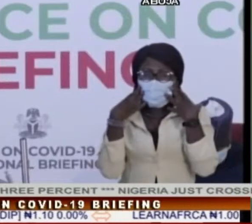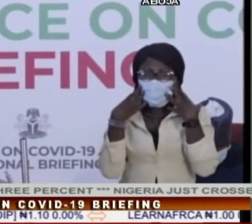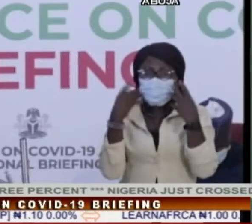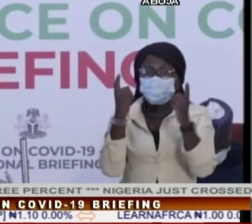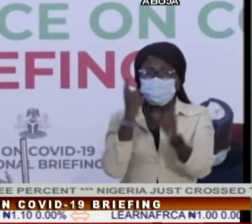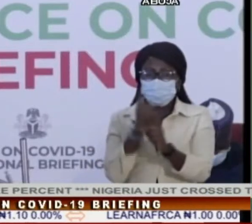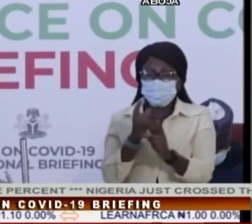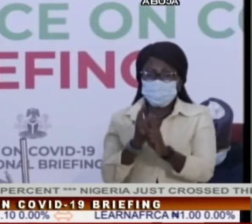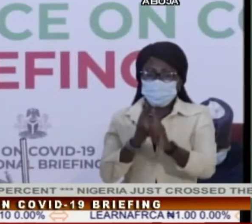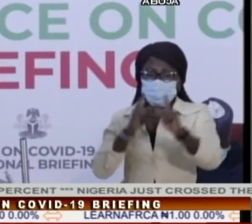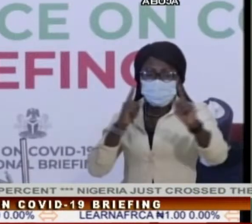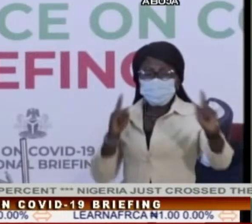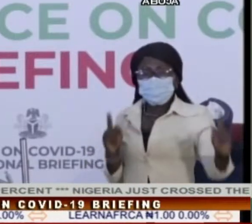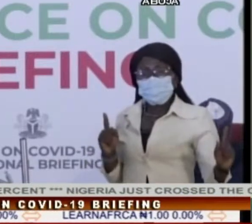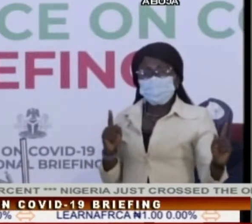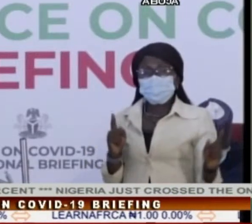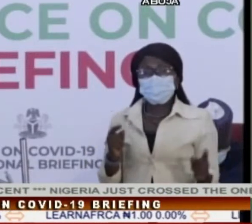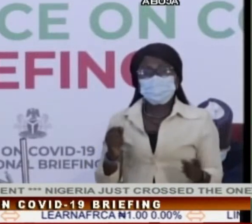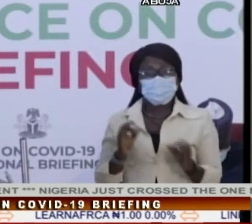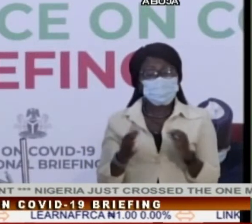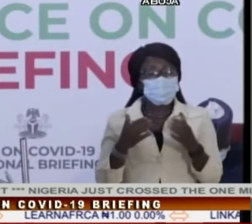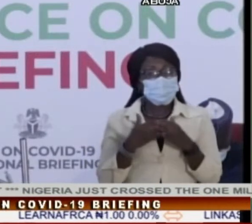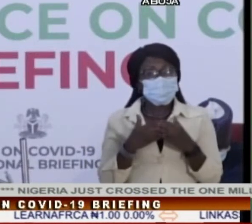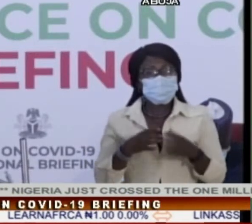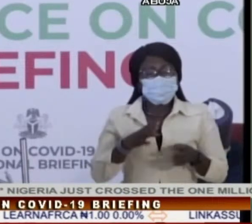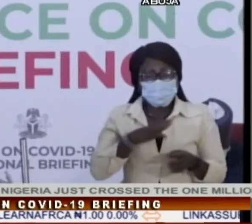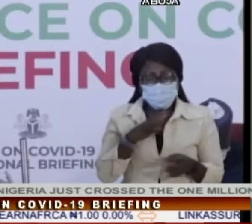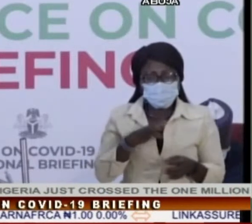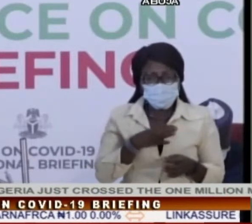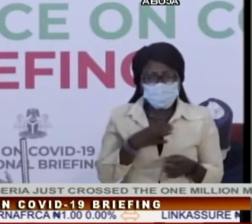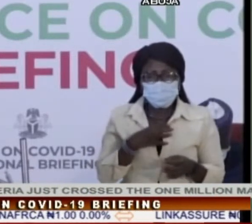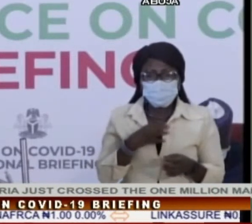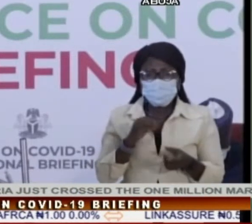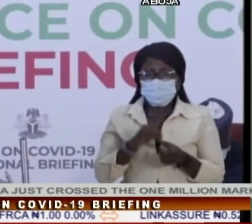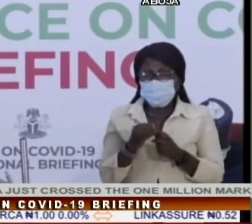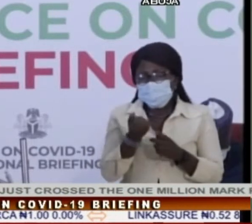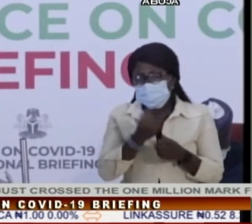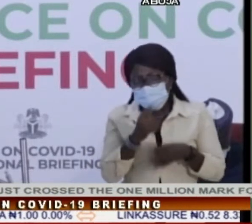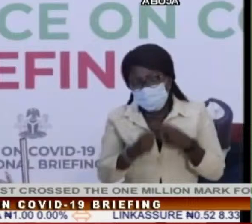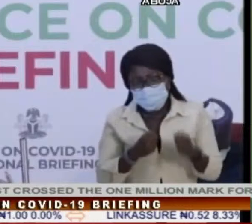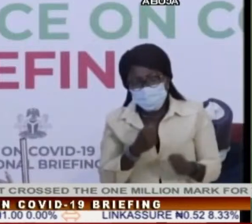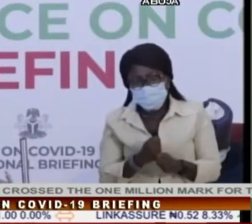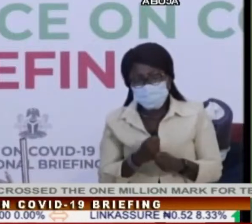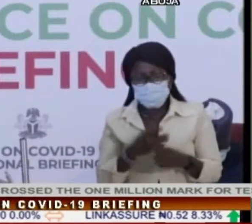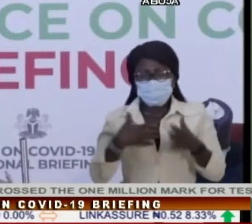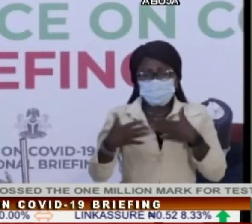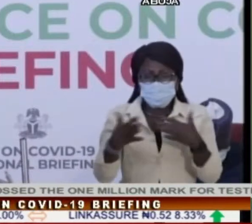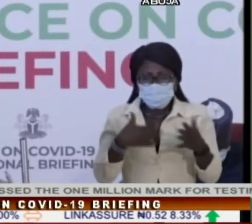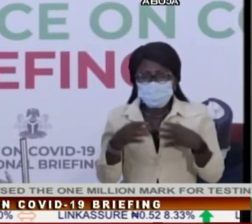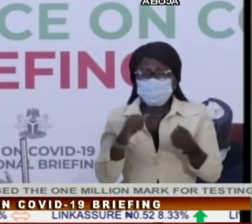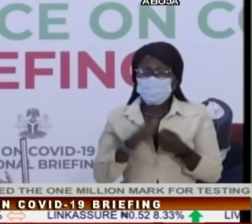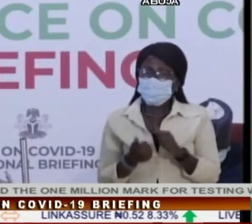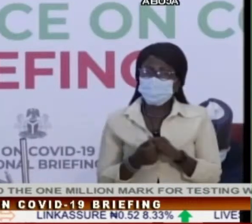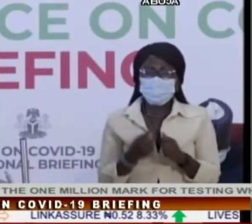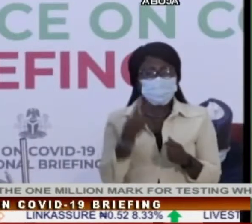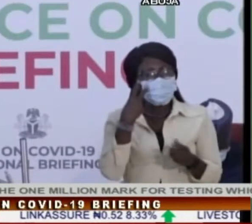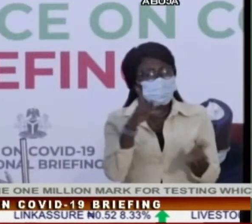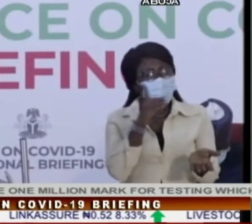people. If you have respiratory symptoms, keep away from the public. And if you are vulnerable, stay at